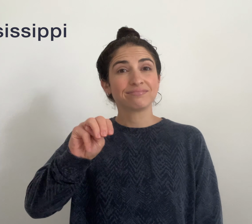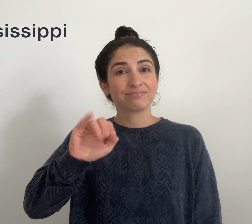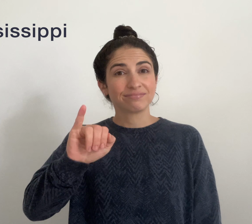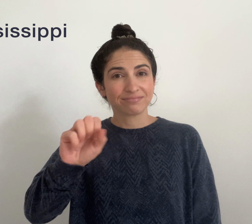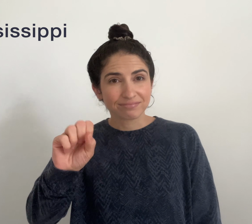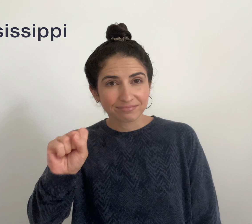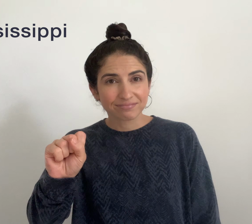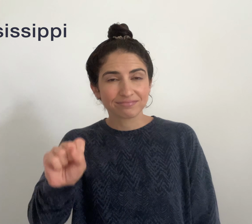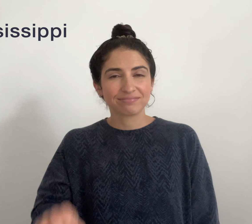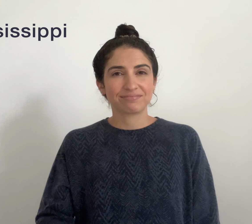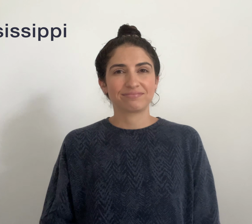Mississippi.